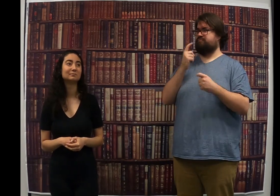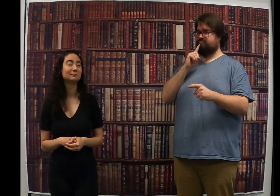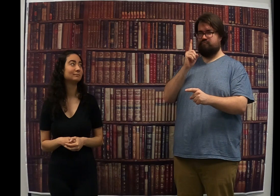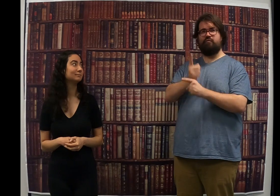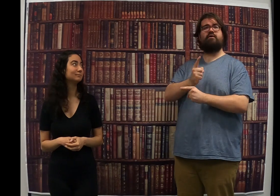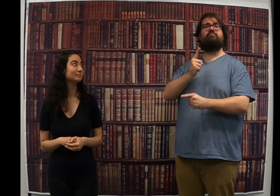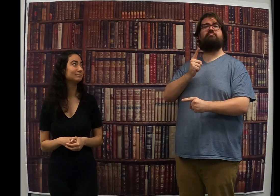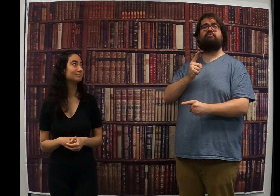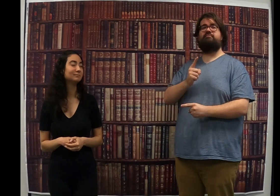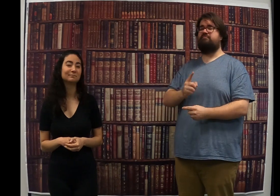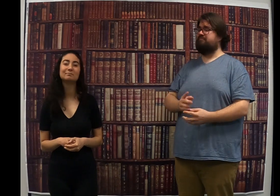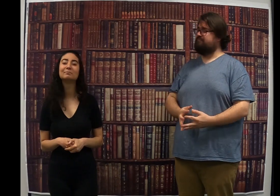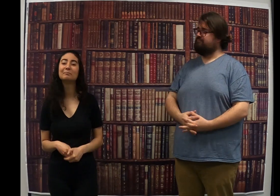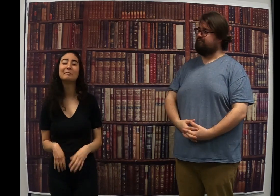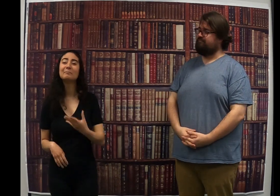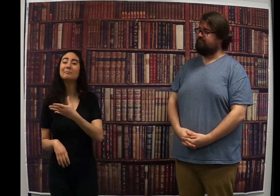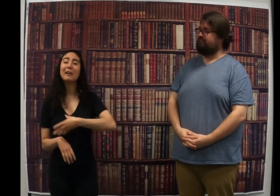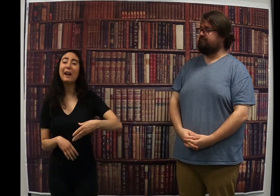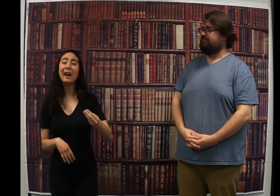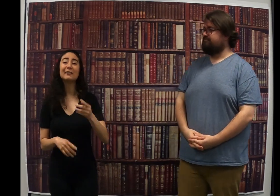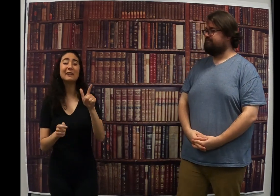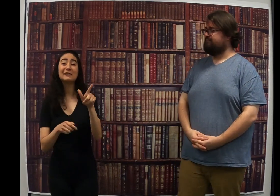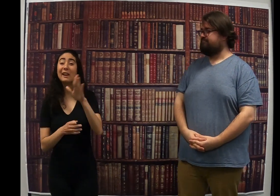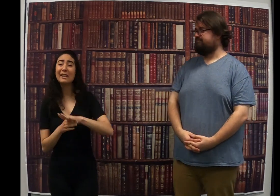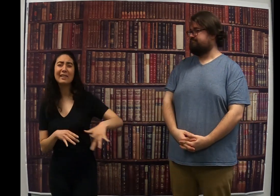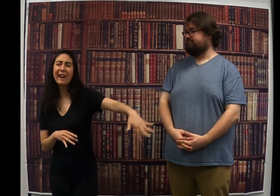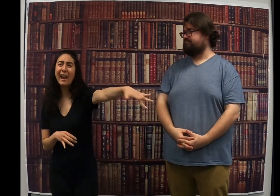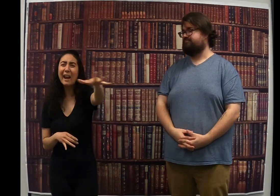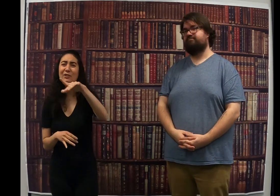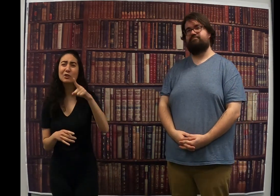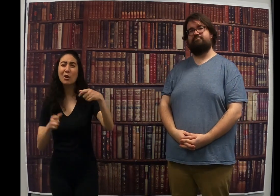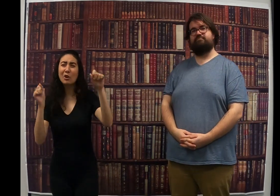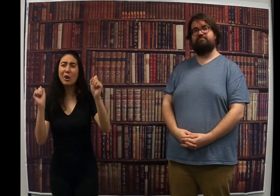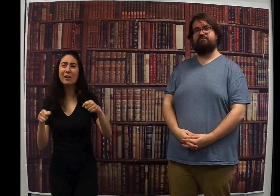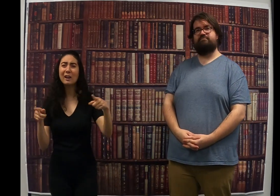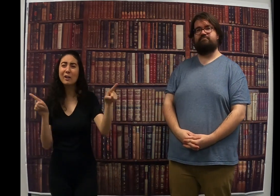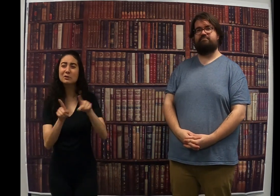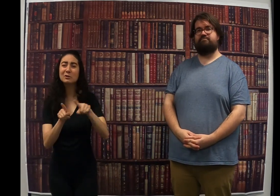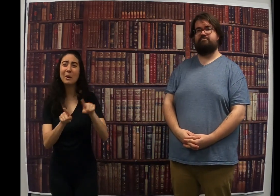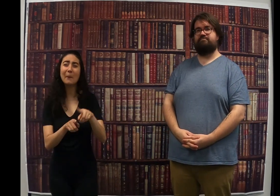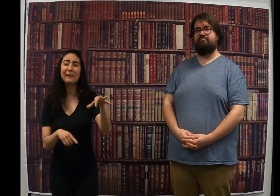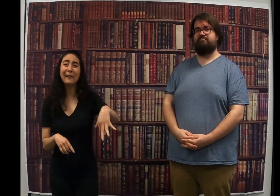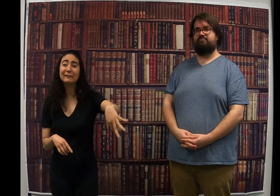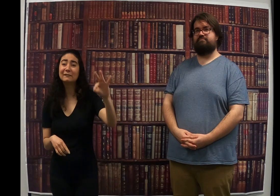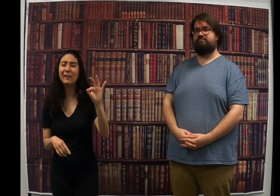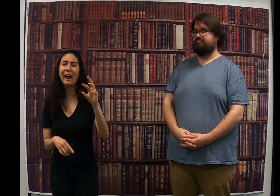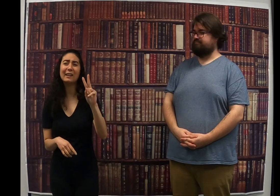not? And in this land you could also find a nymph by the name of Echo.